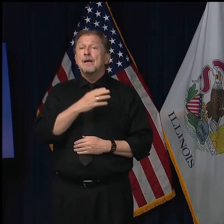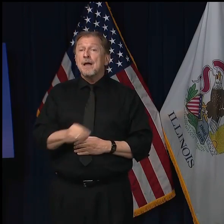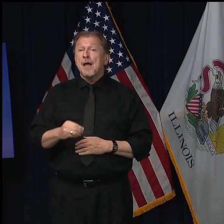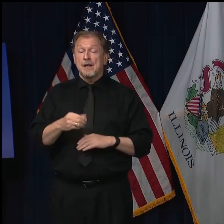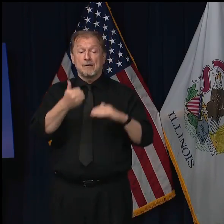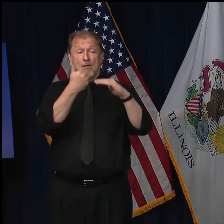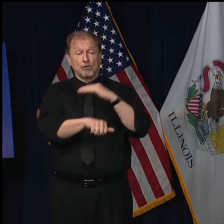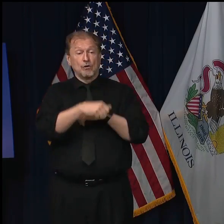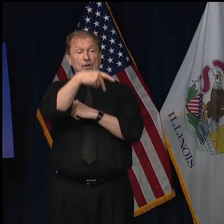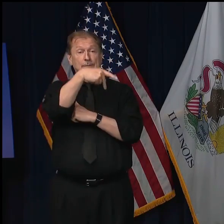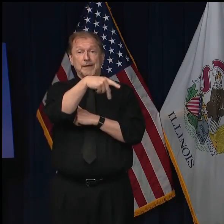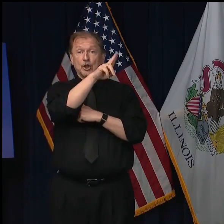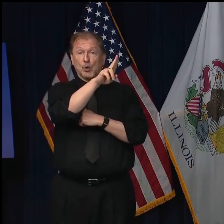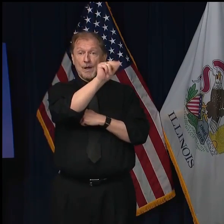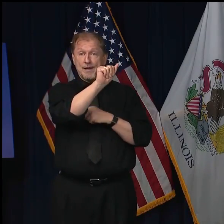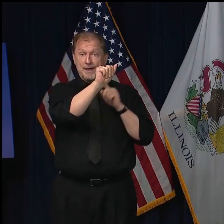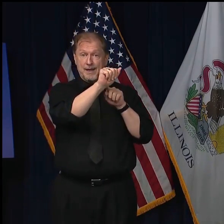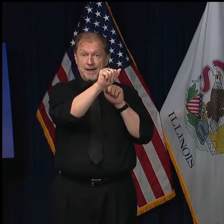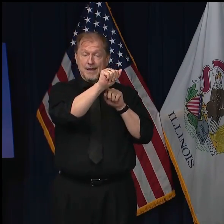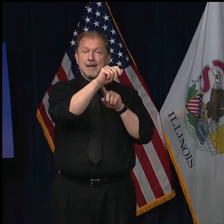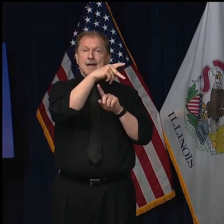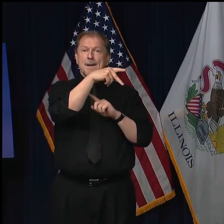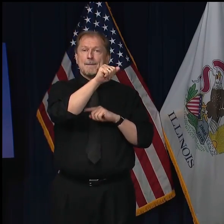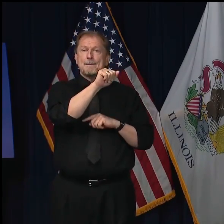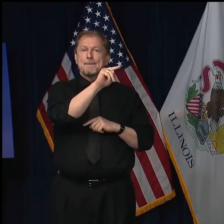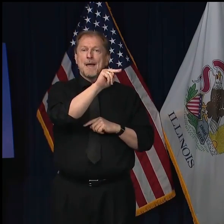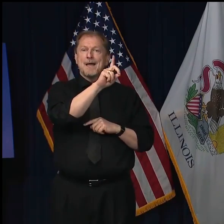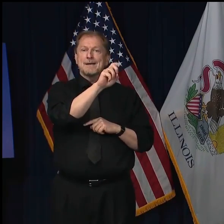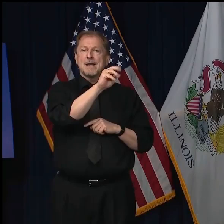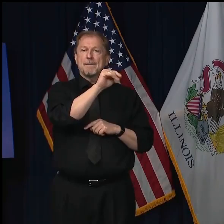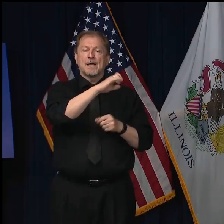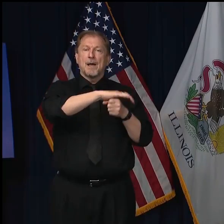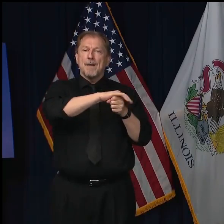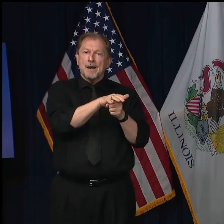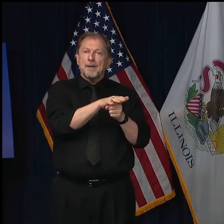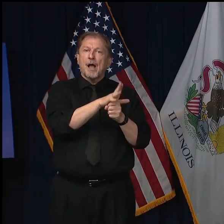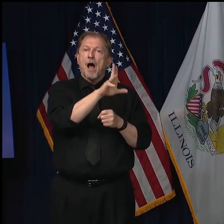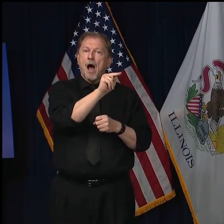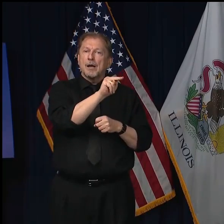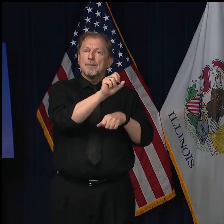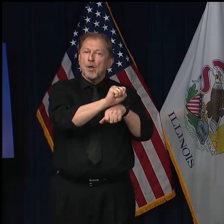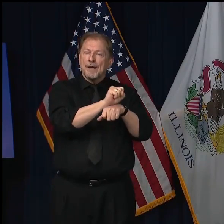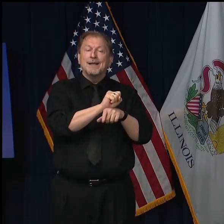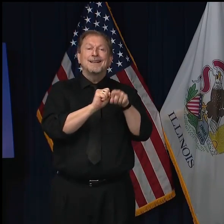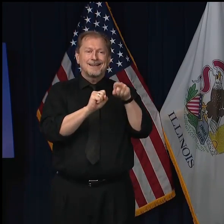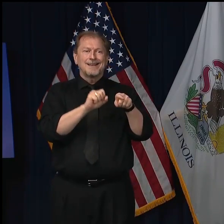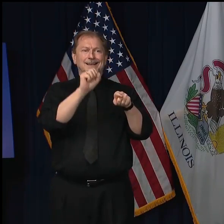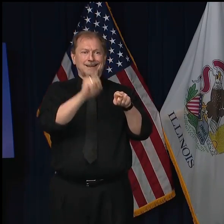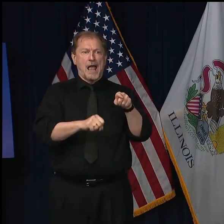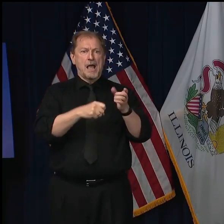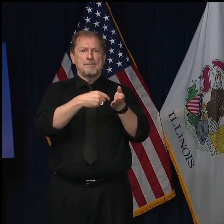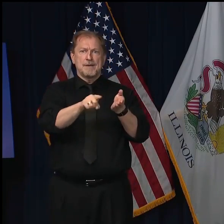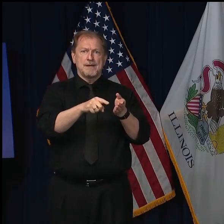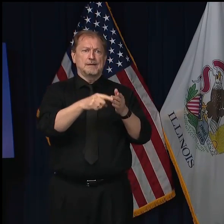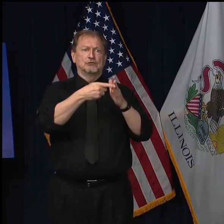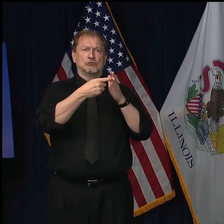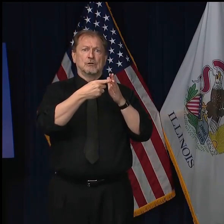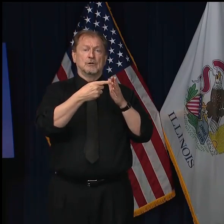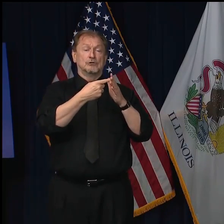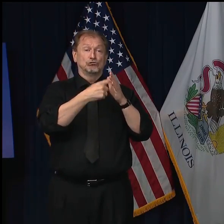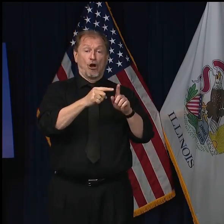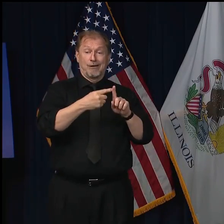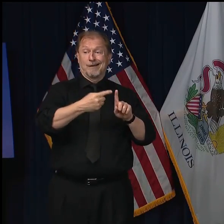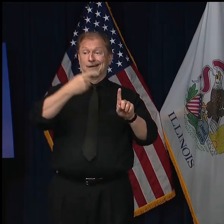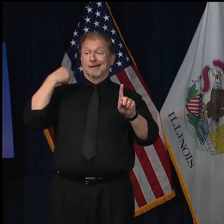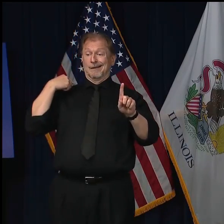Assistance, or PUA program, claimants can receive up to 39 weeks of benefits backdated to the